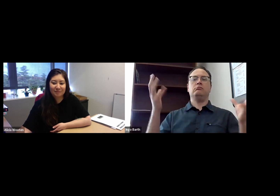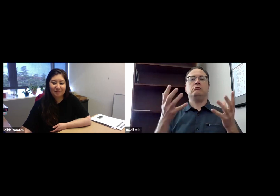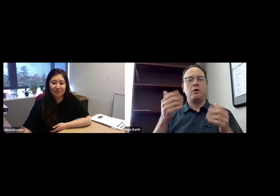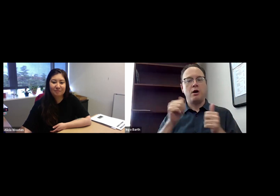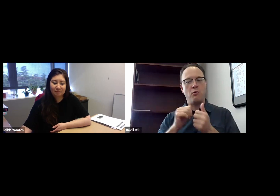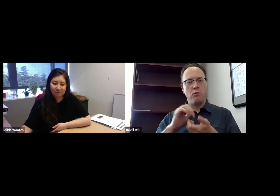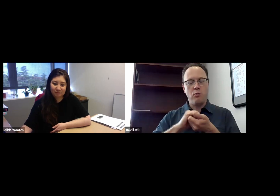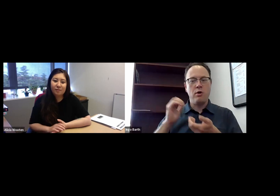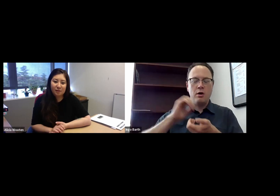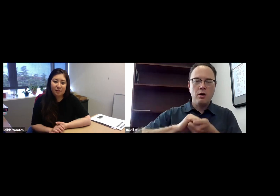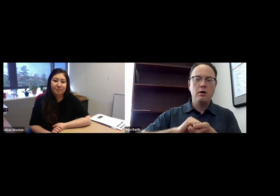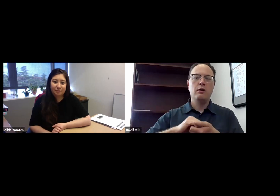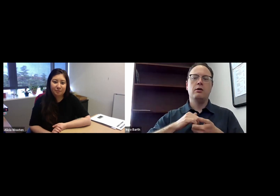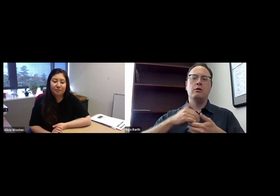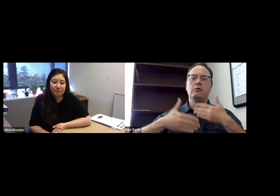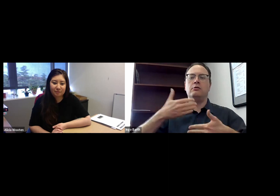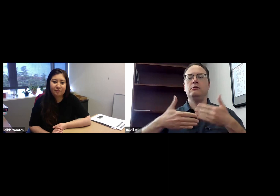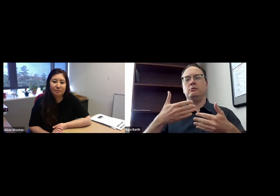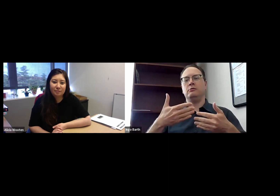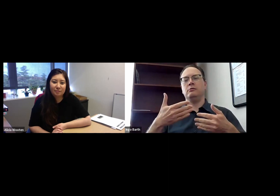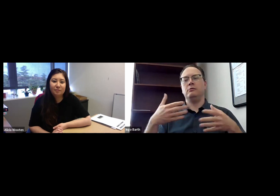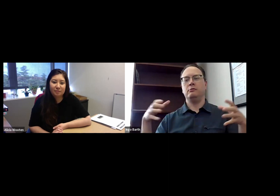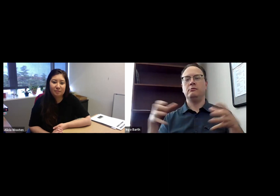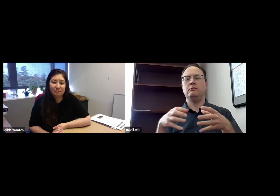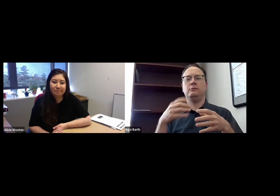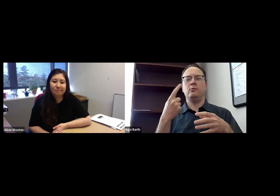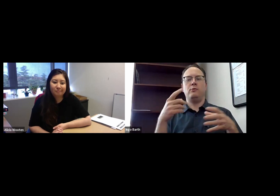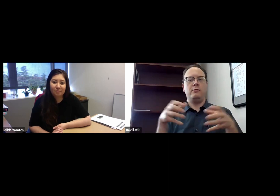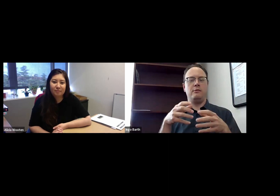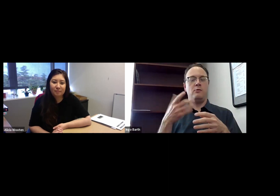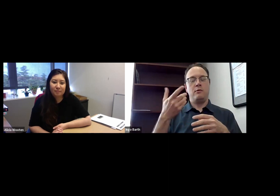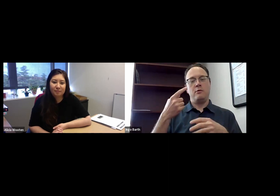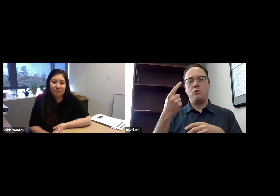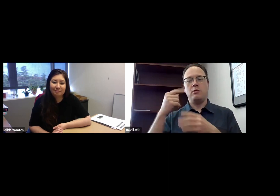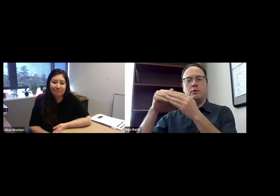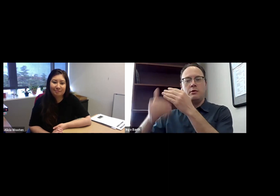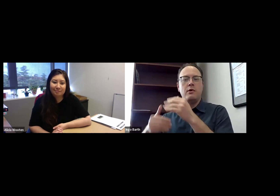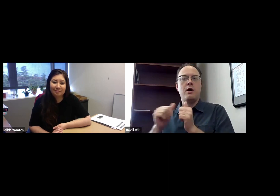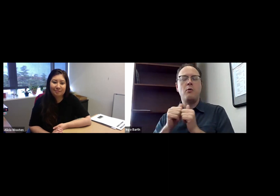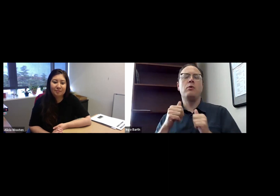and from deaf schools, and then internationally, how we can collaborate in the future.